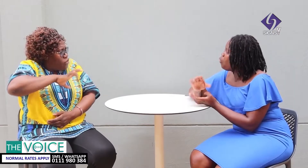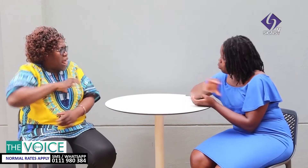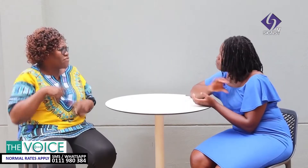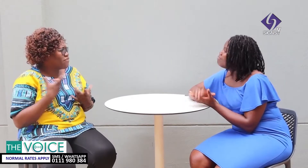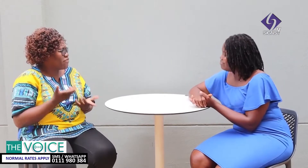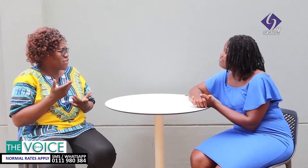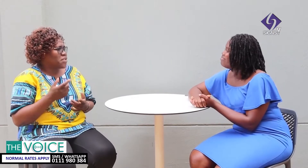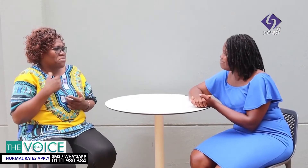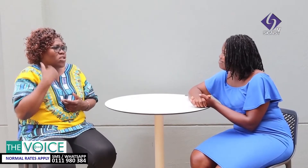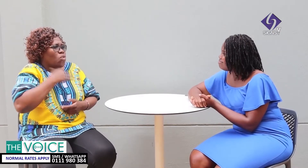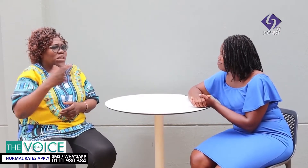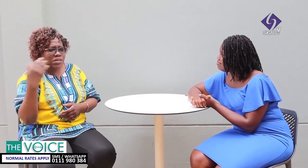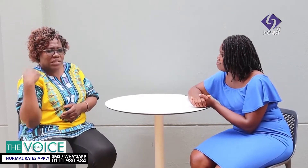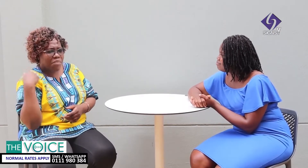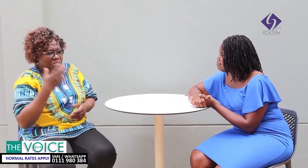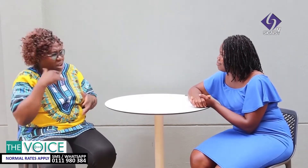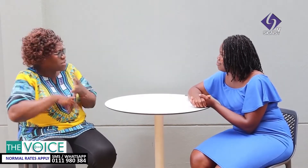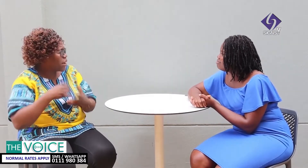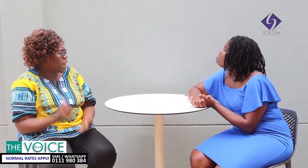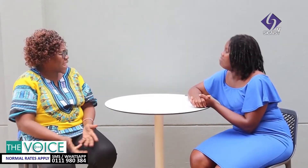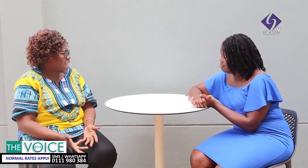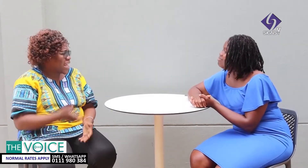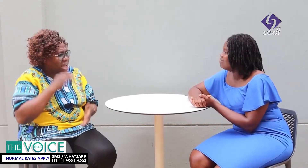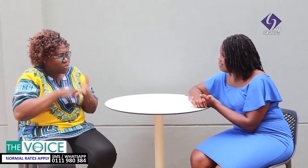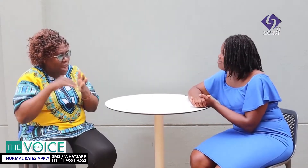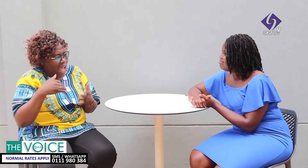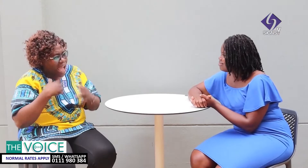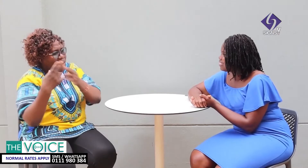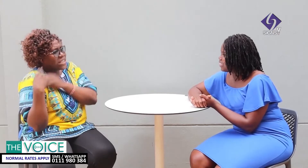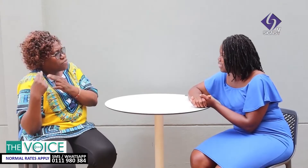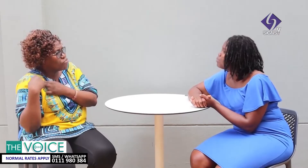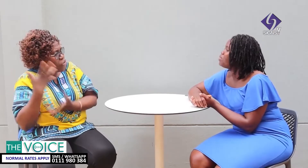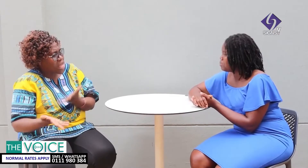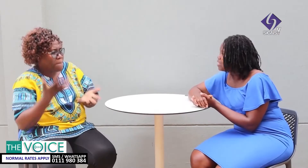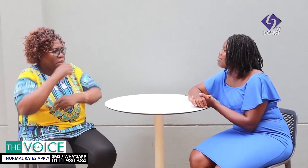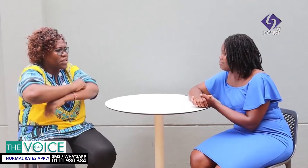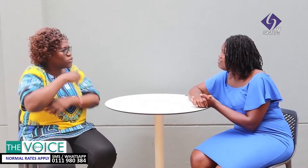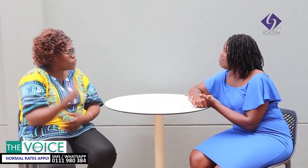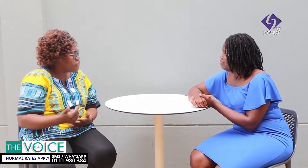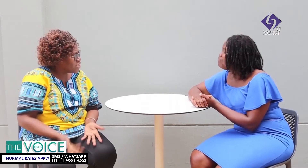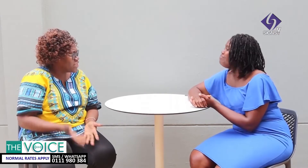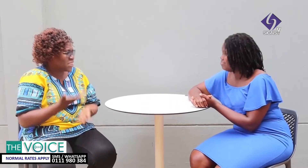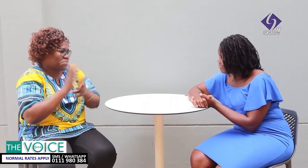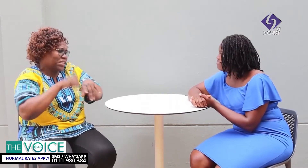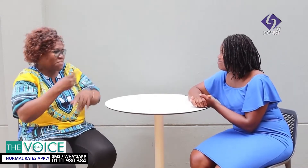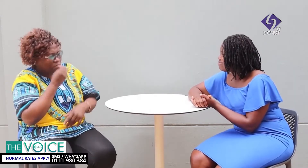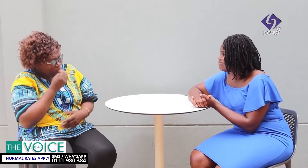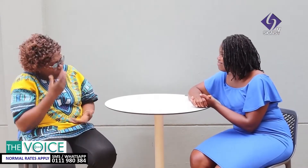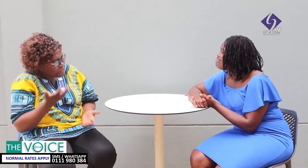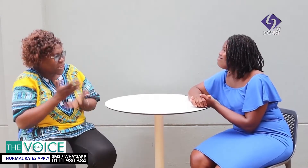rest. I had to have my own life because it was my responsibility to pay